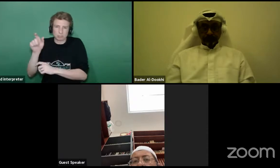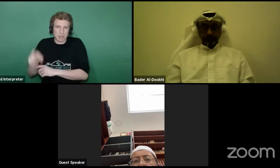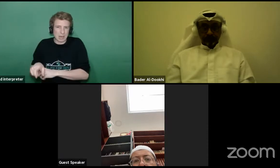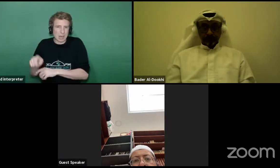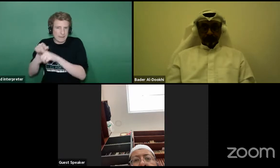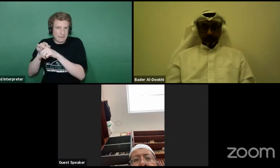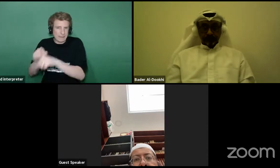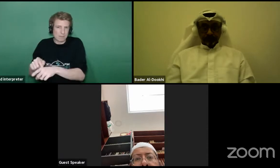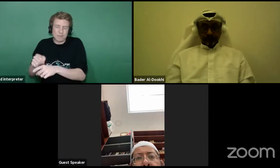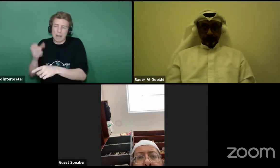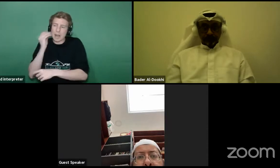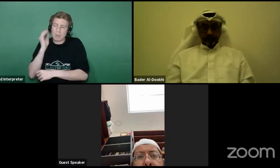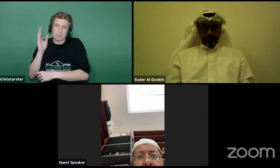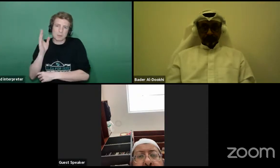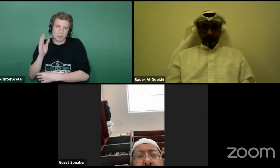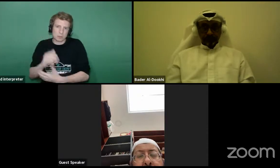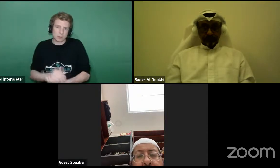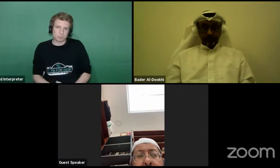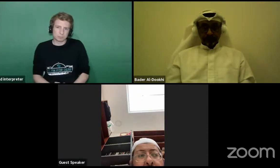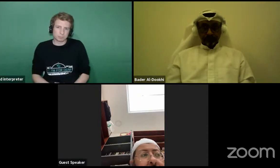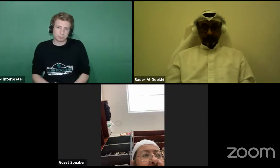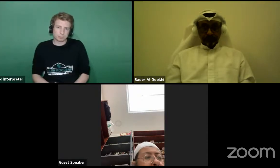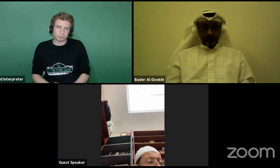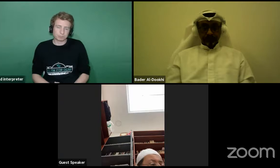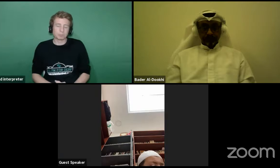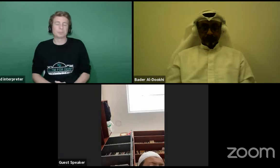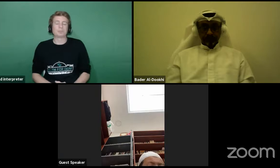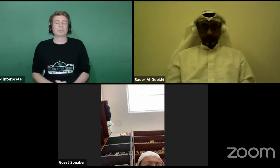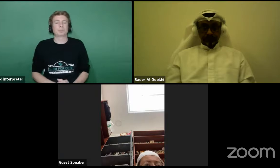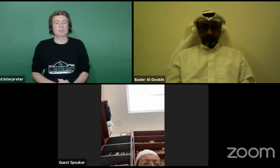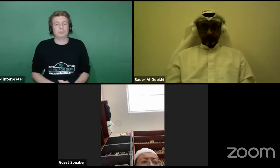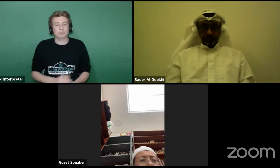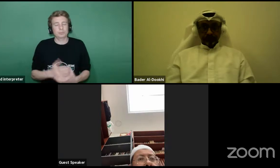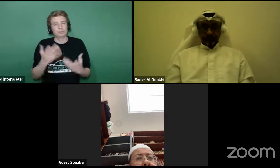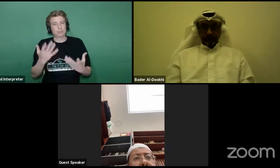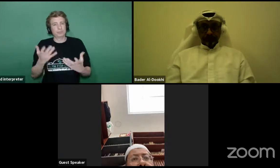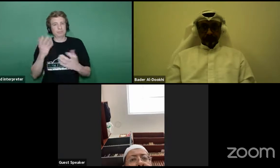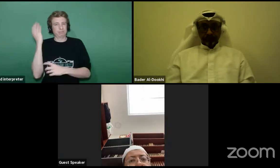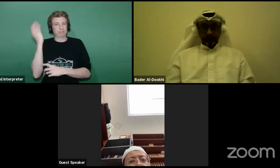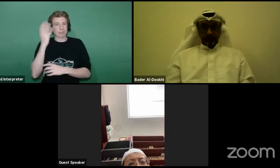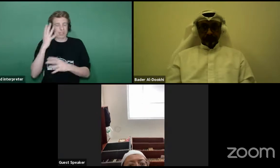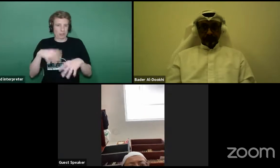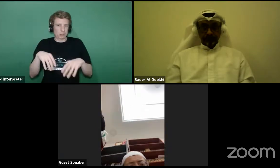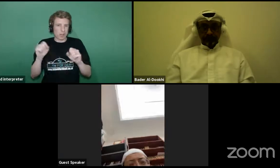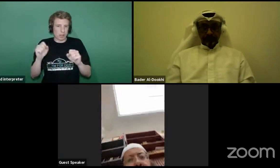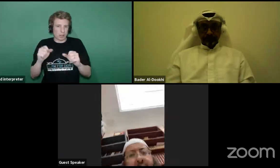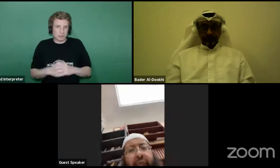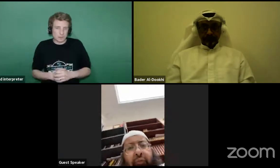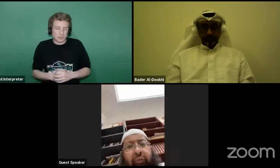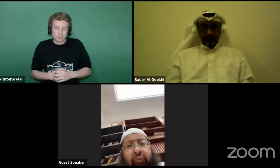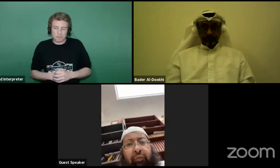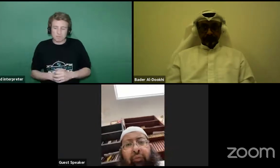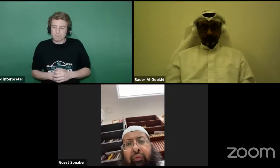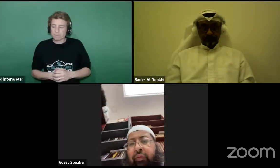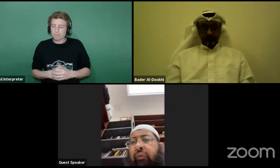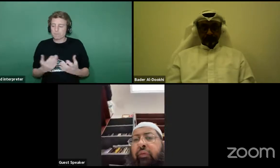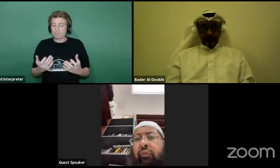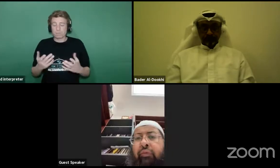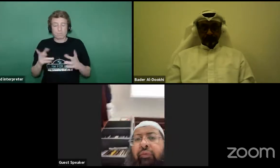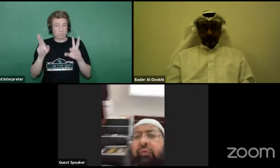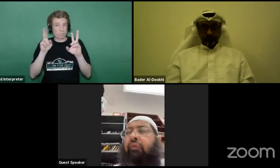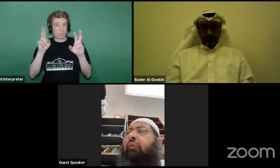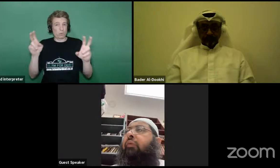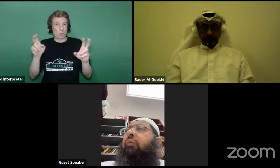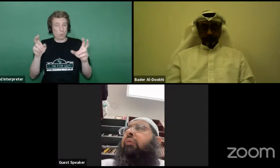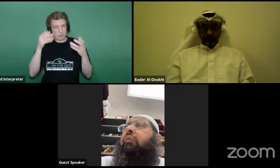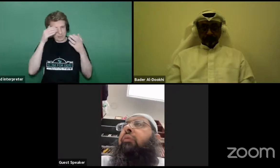his messenger. To proceed, then, on this night, the topic of tonight's